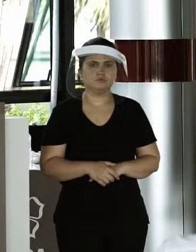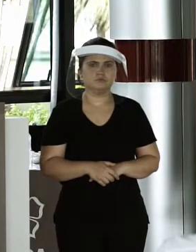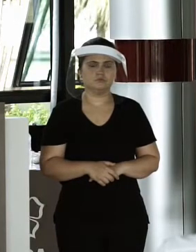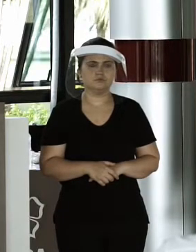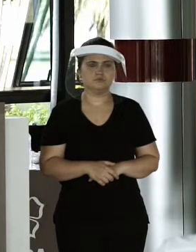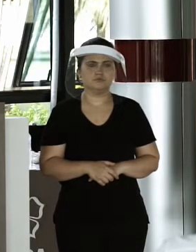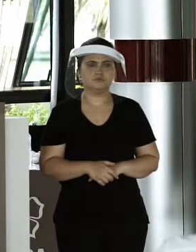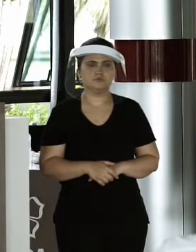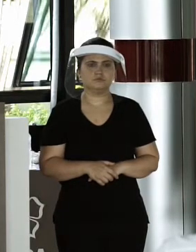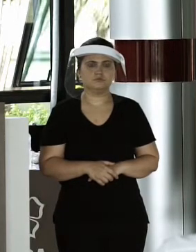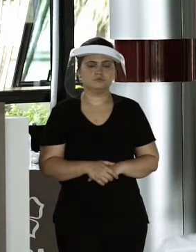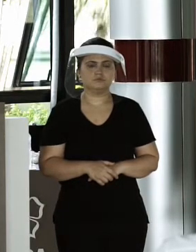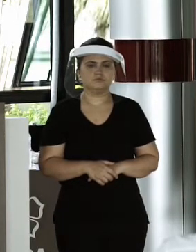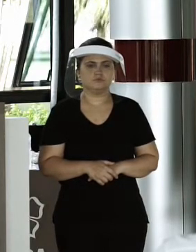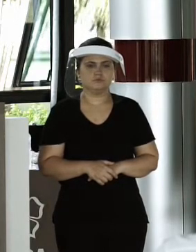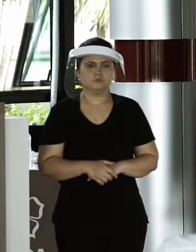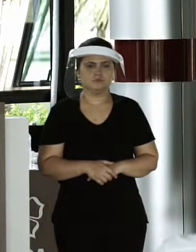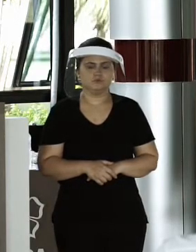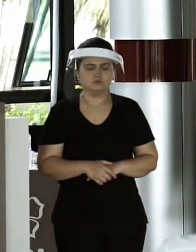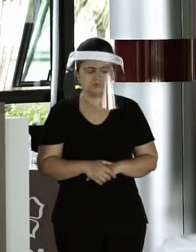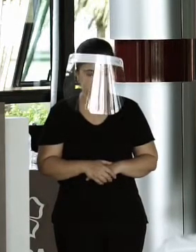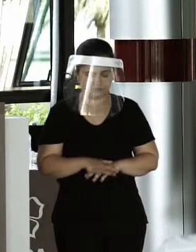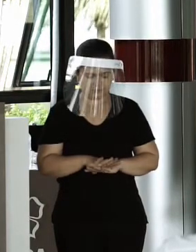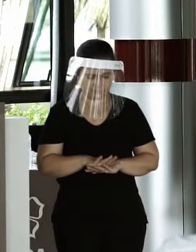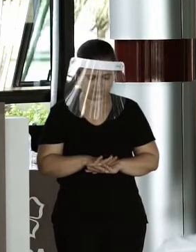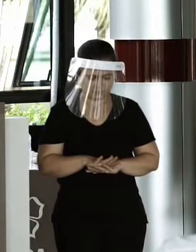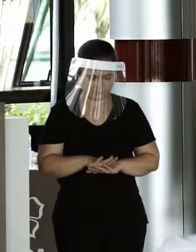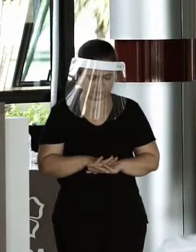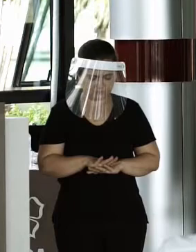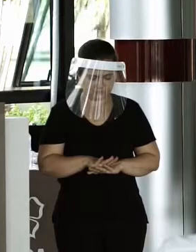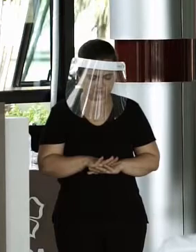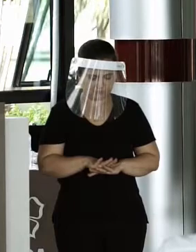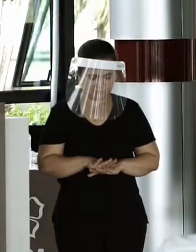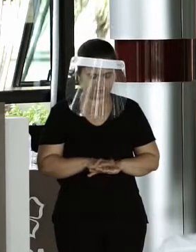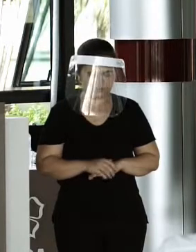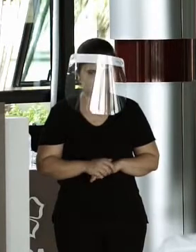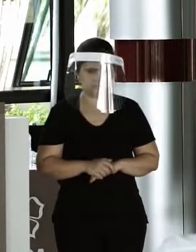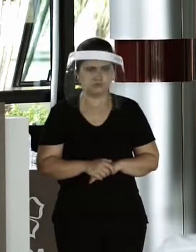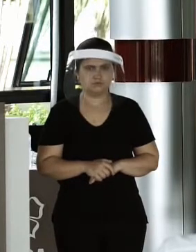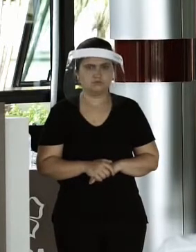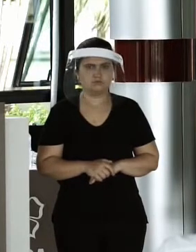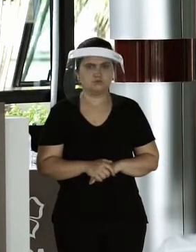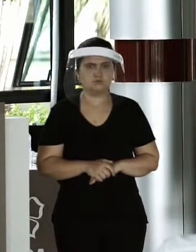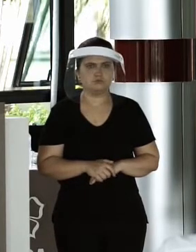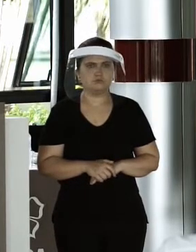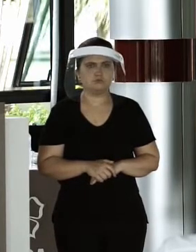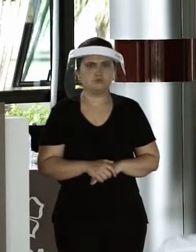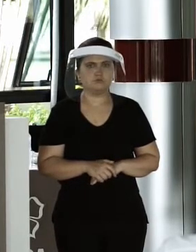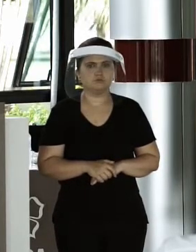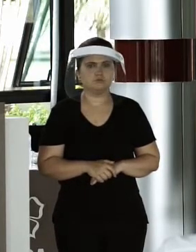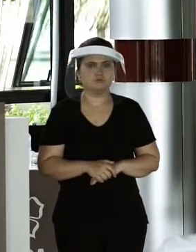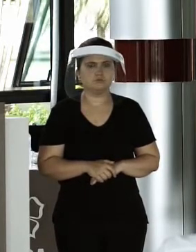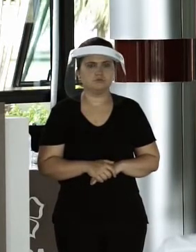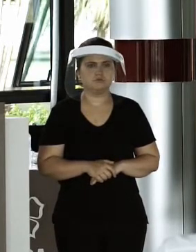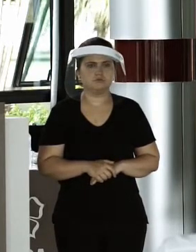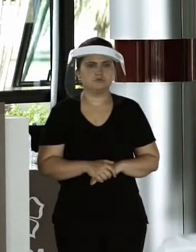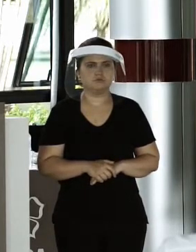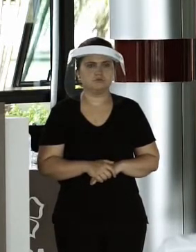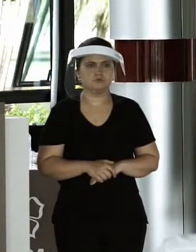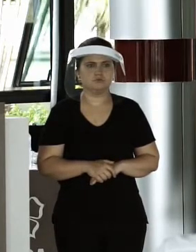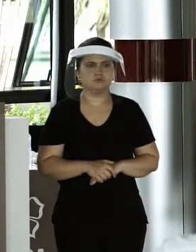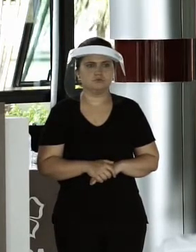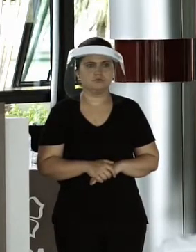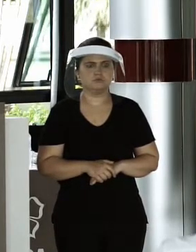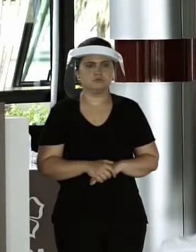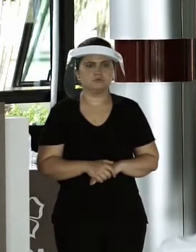less time, collecting easily comparable visual and thermal data in a single flight. Utilizing the XT2, we're able to rapidly